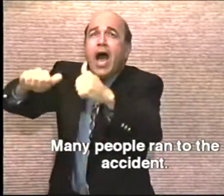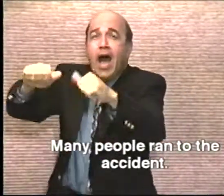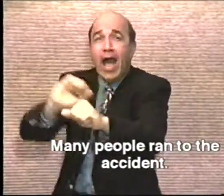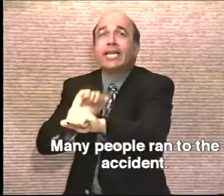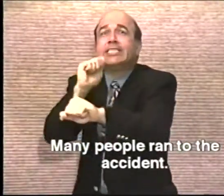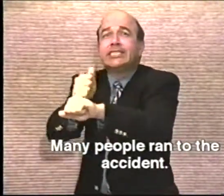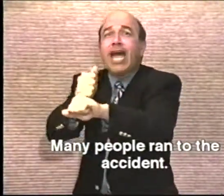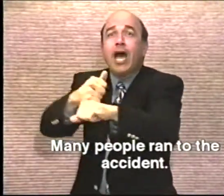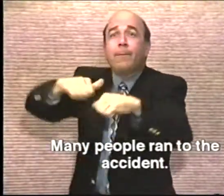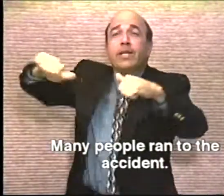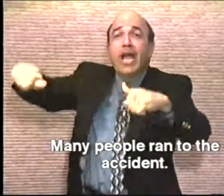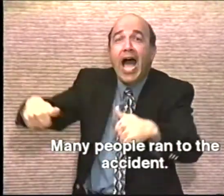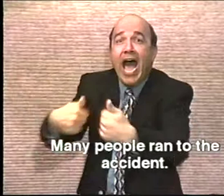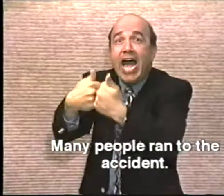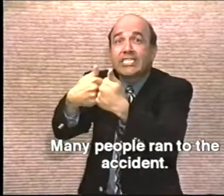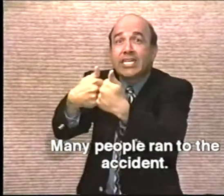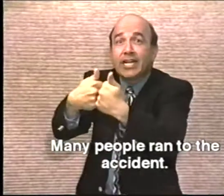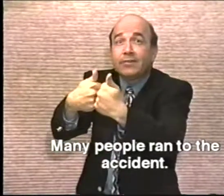I establish accident,